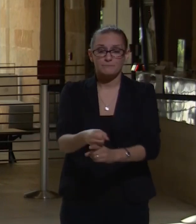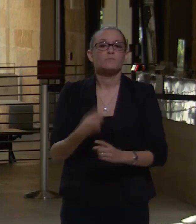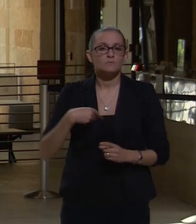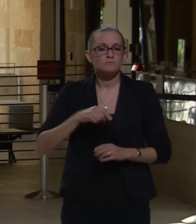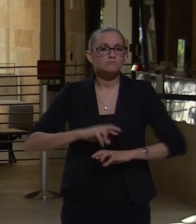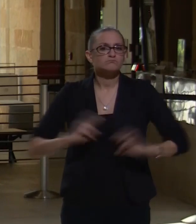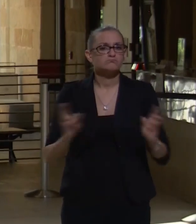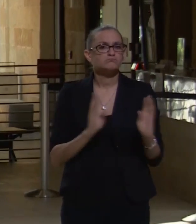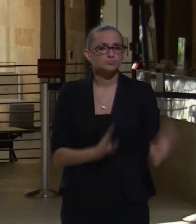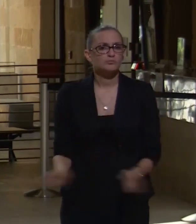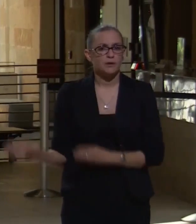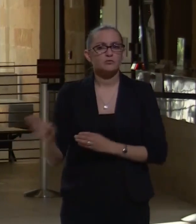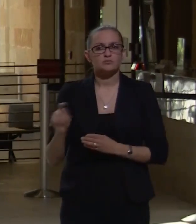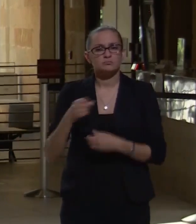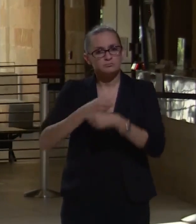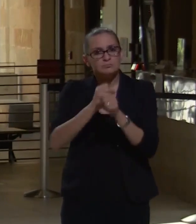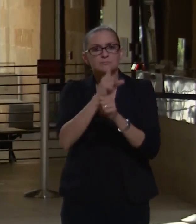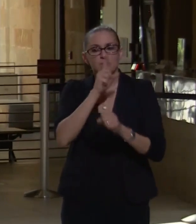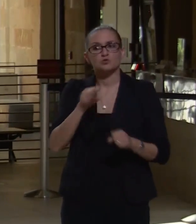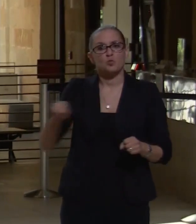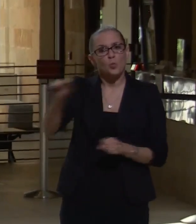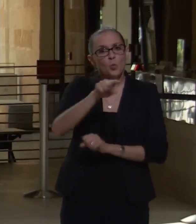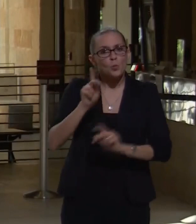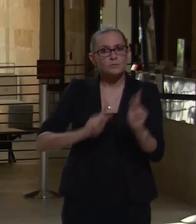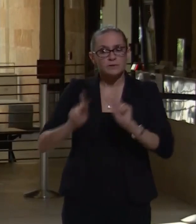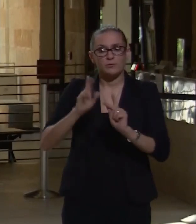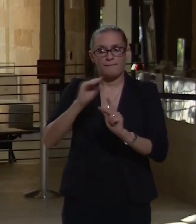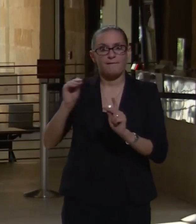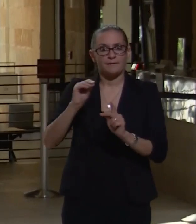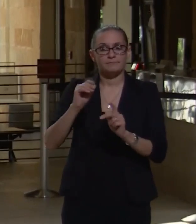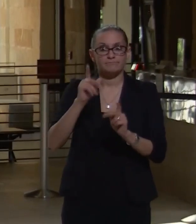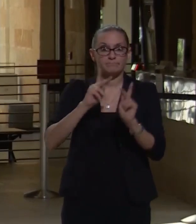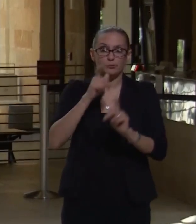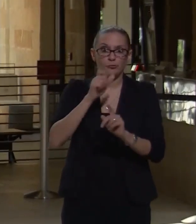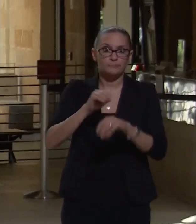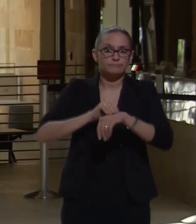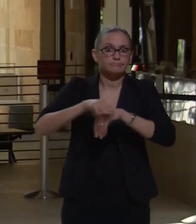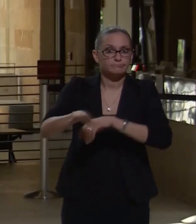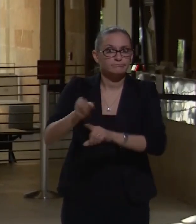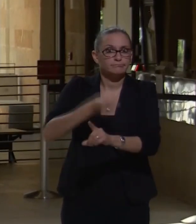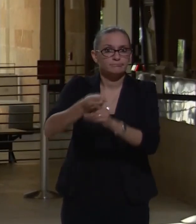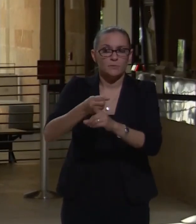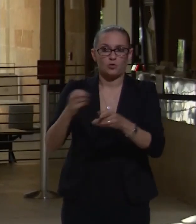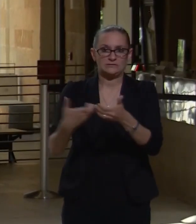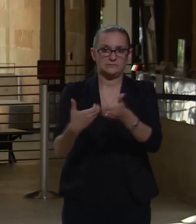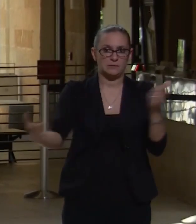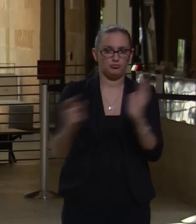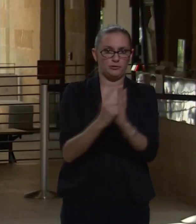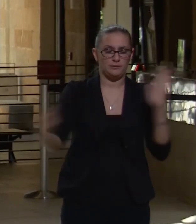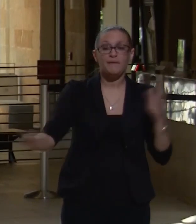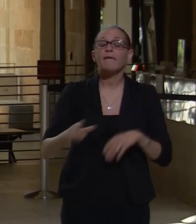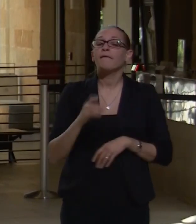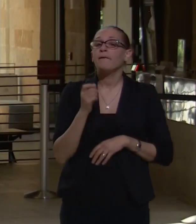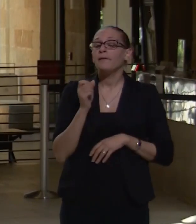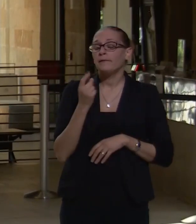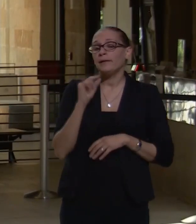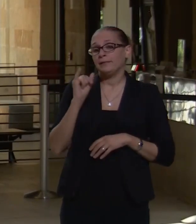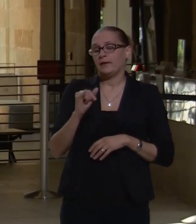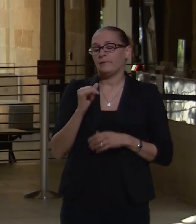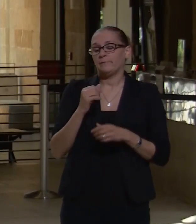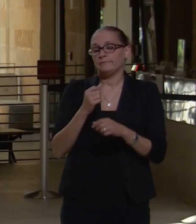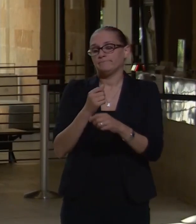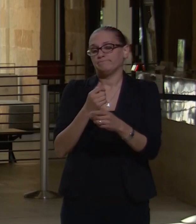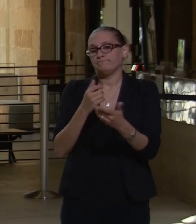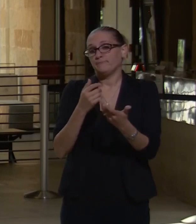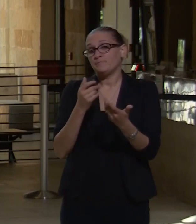prepared to make sure that those people and the impacted people are separated. That does bring to mind the people